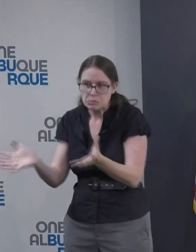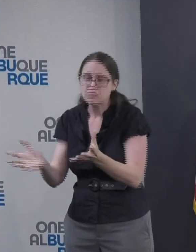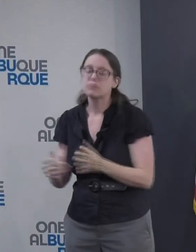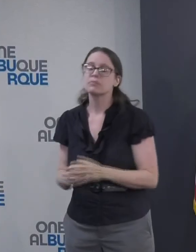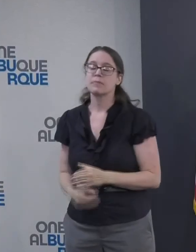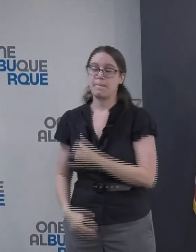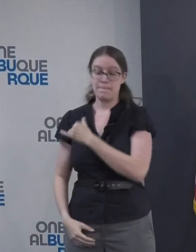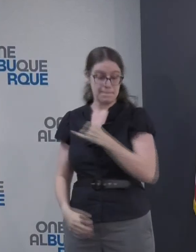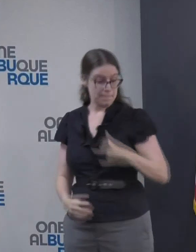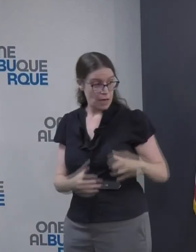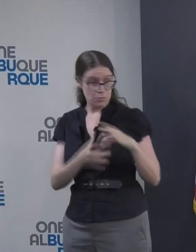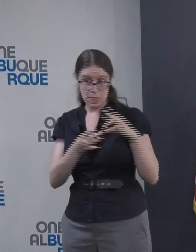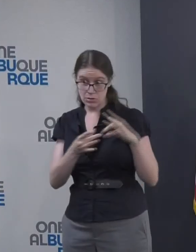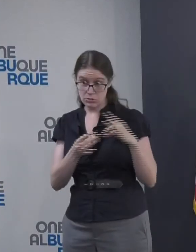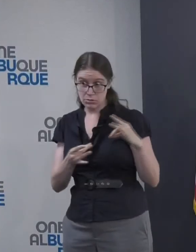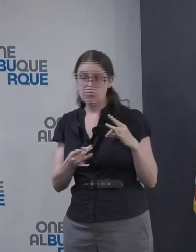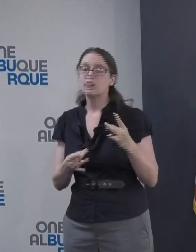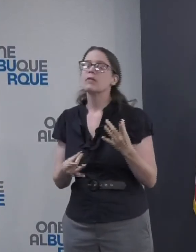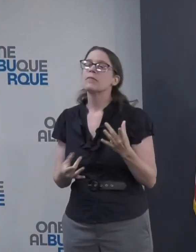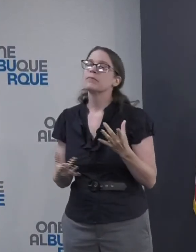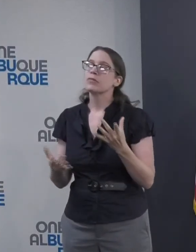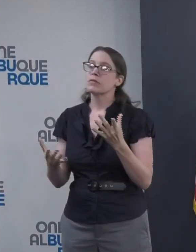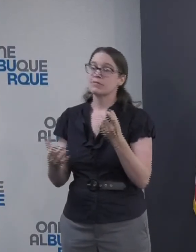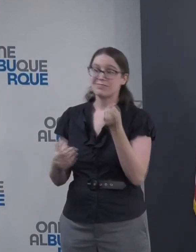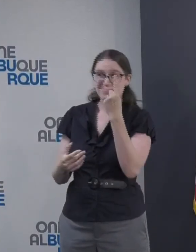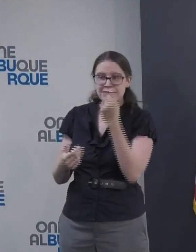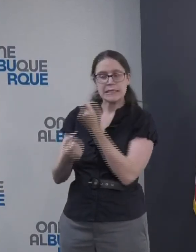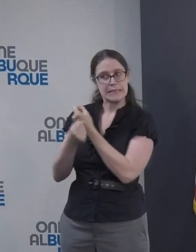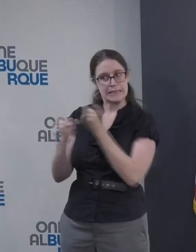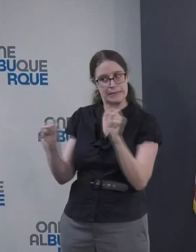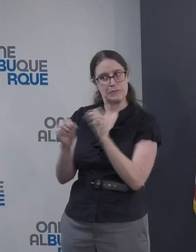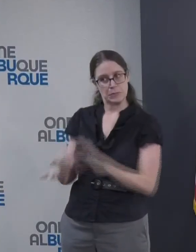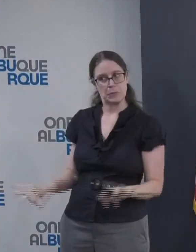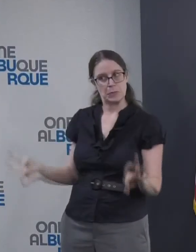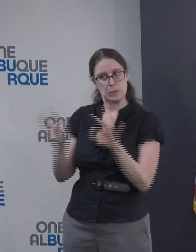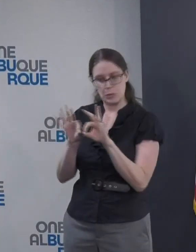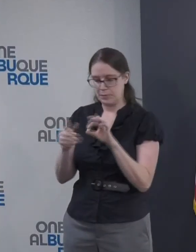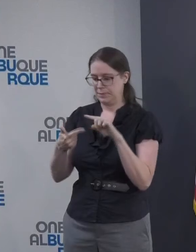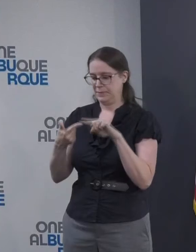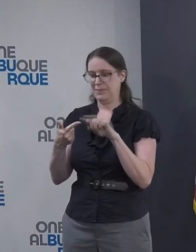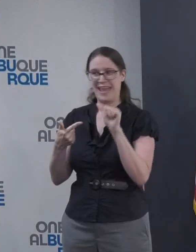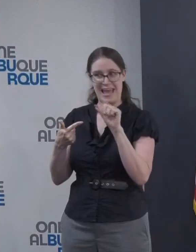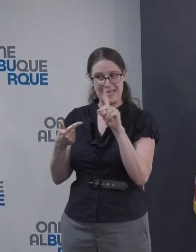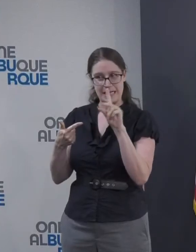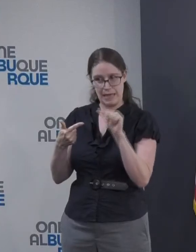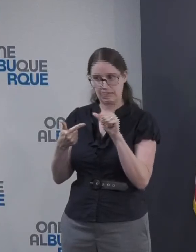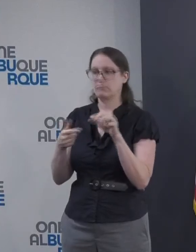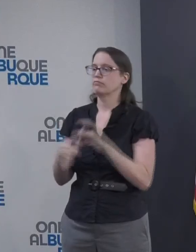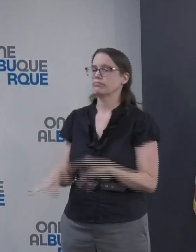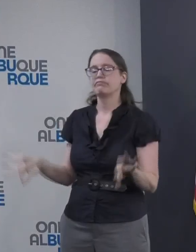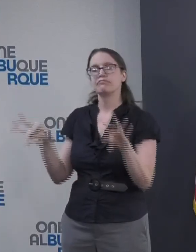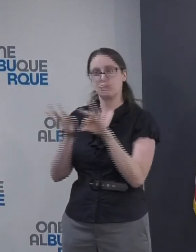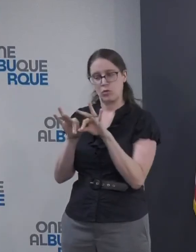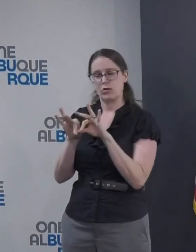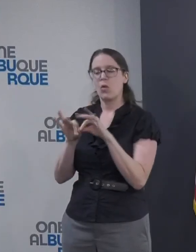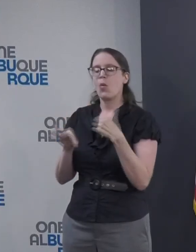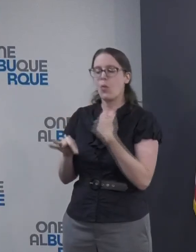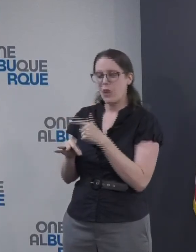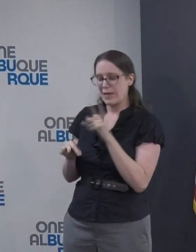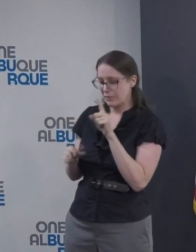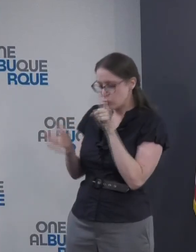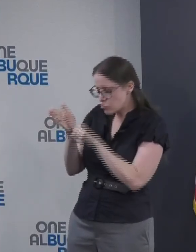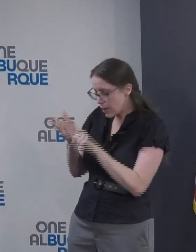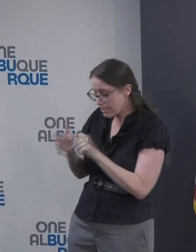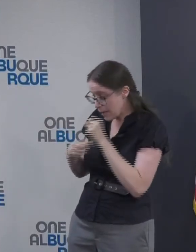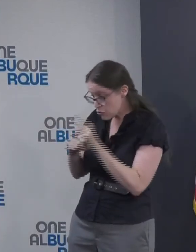As the mayor mentioned, we want to ensure that from a safety standpoint that accessibility is maintained. And folks at the